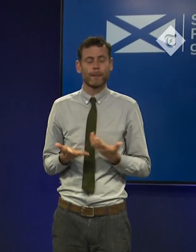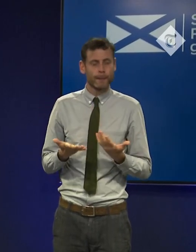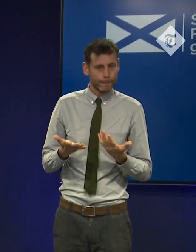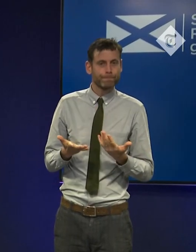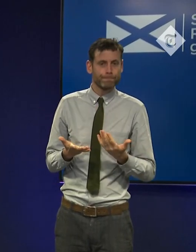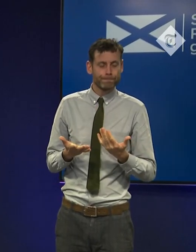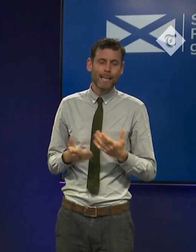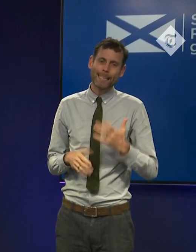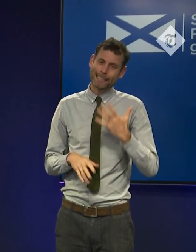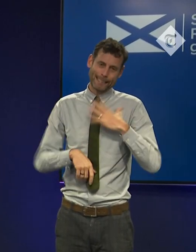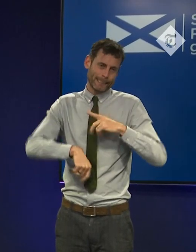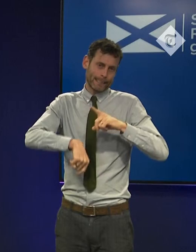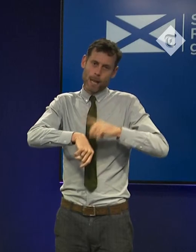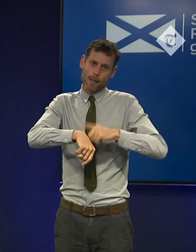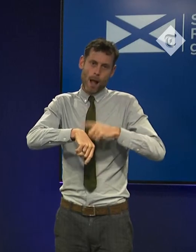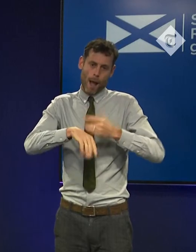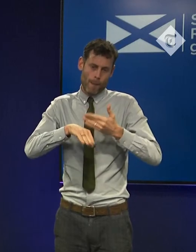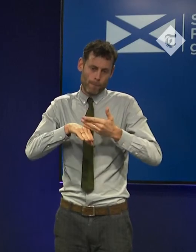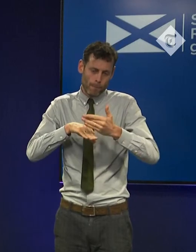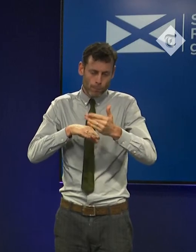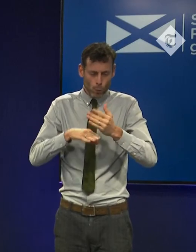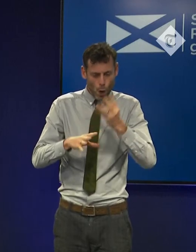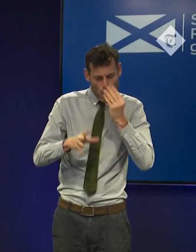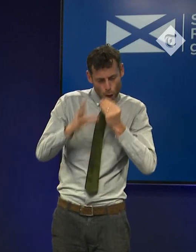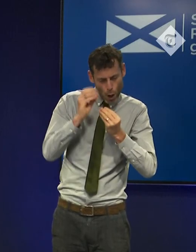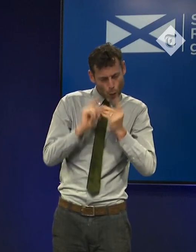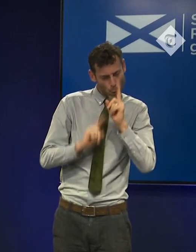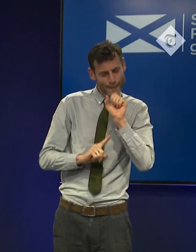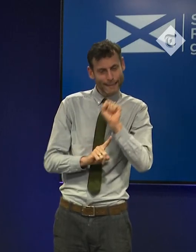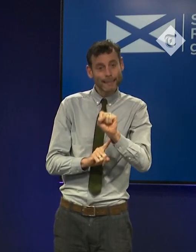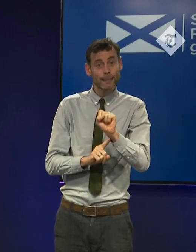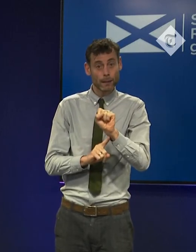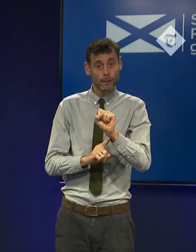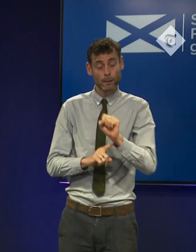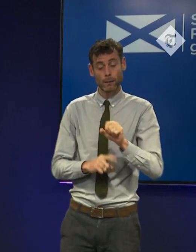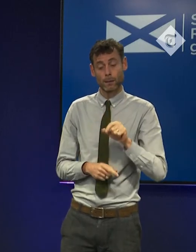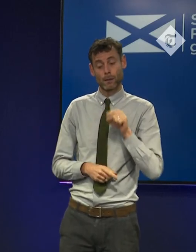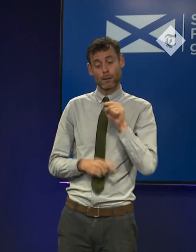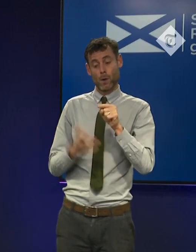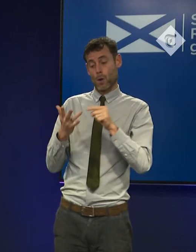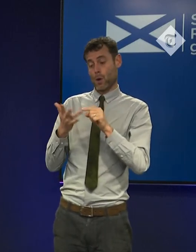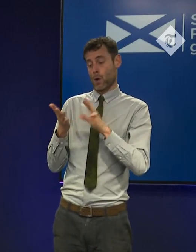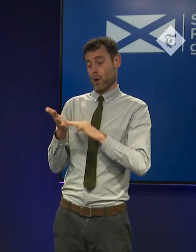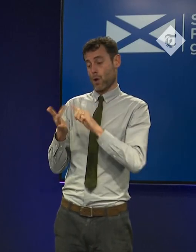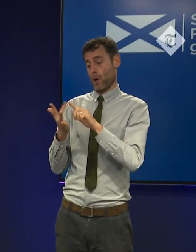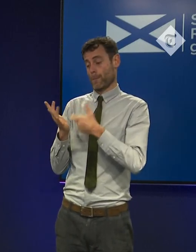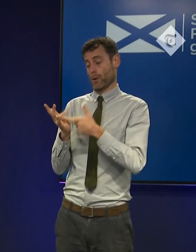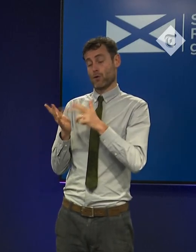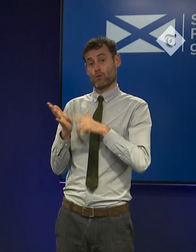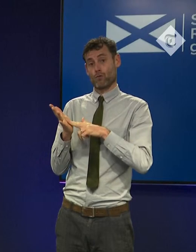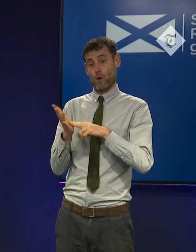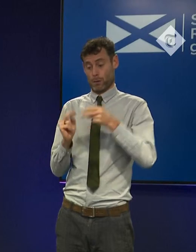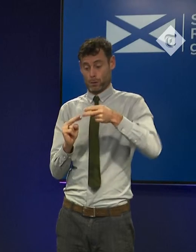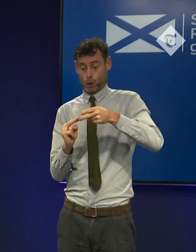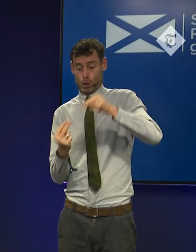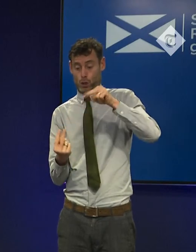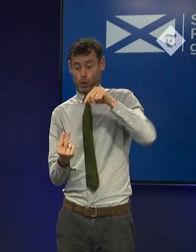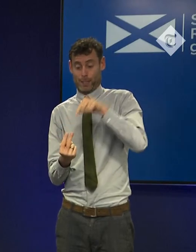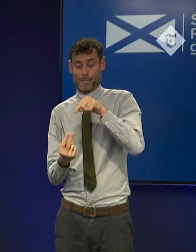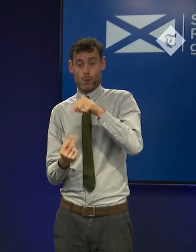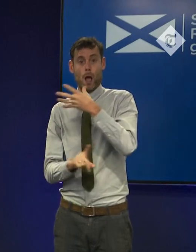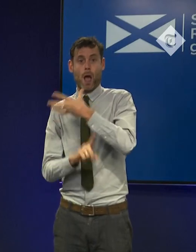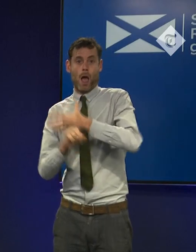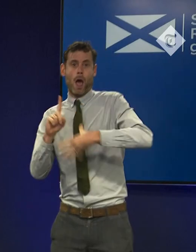unfortunately going to take us some time to get on top of that. The first genomic sequences of this new variant were only uploaded to GISAID, which is the